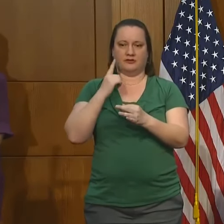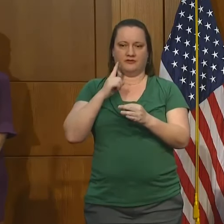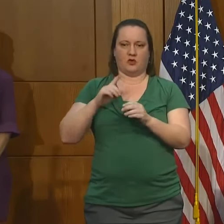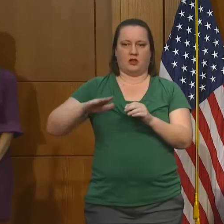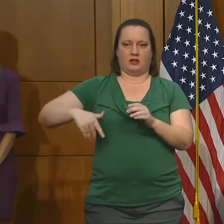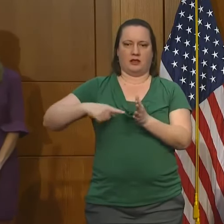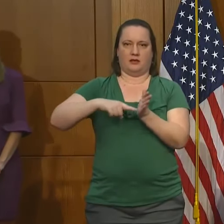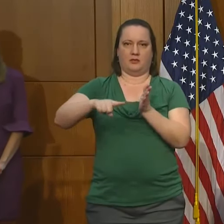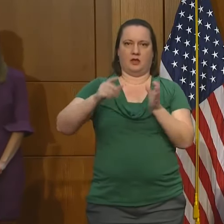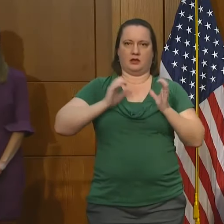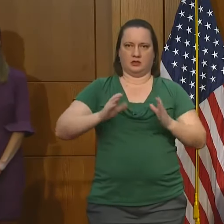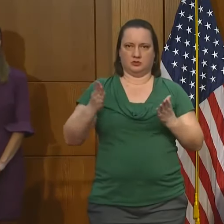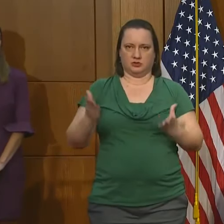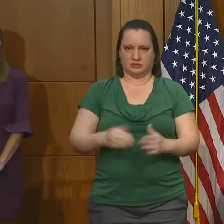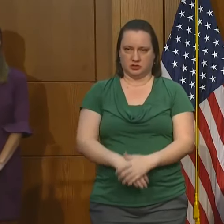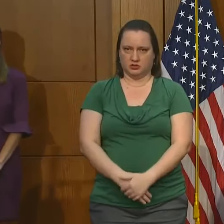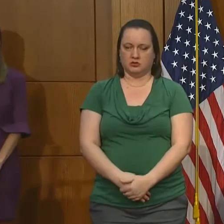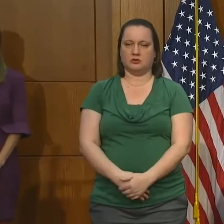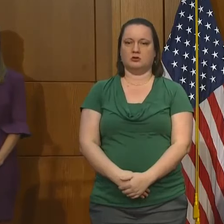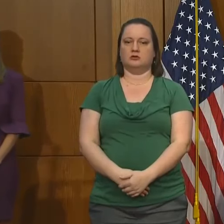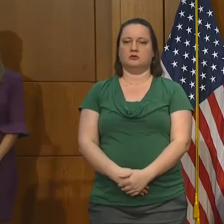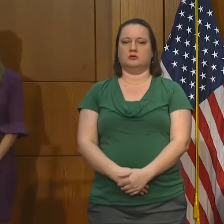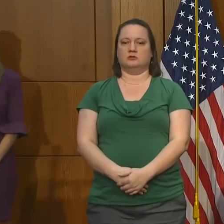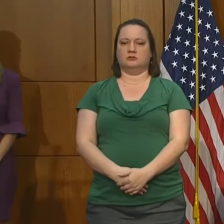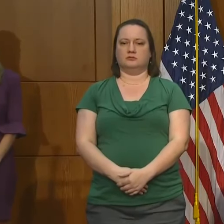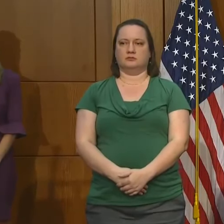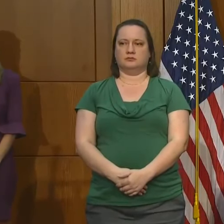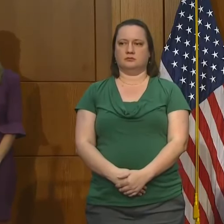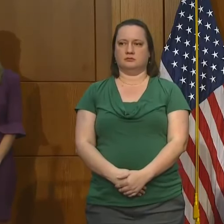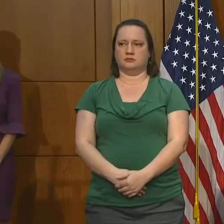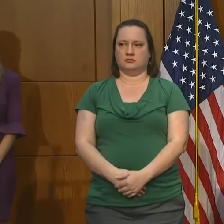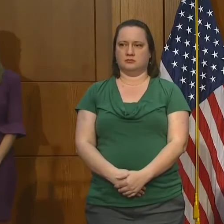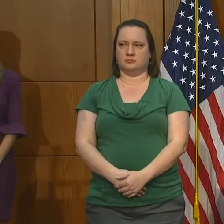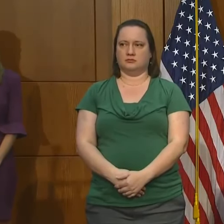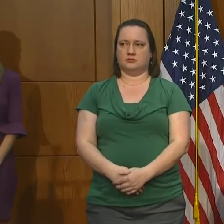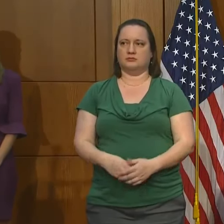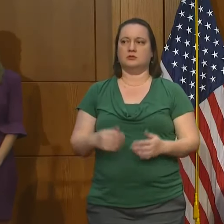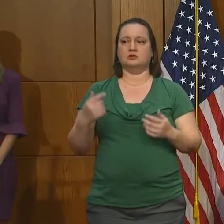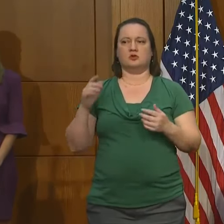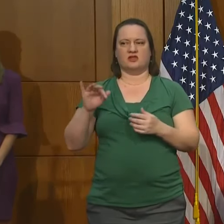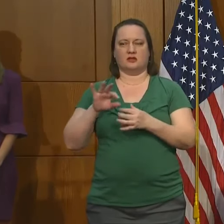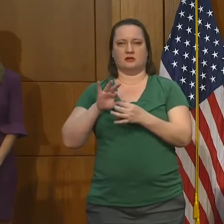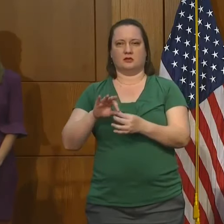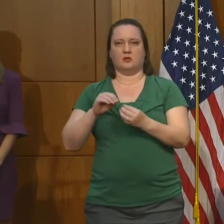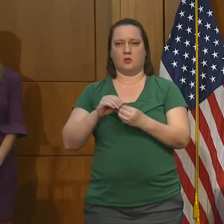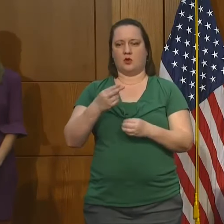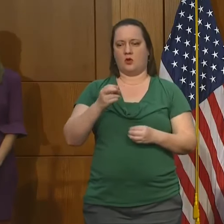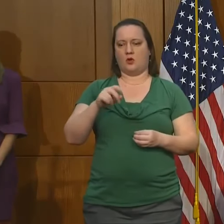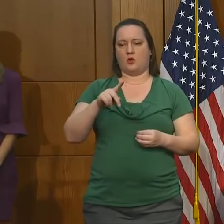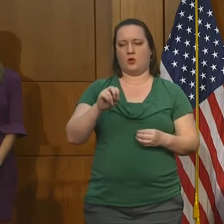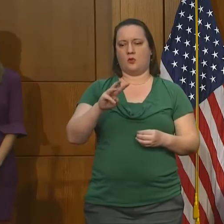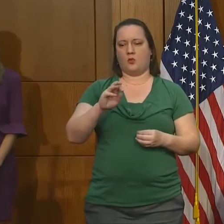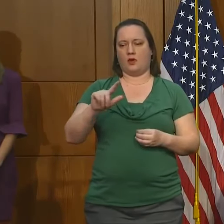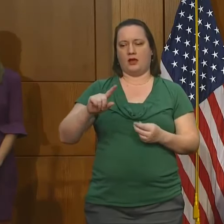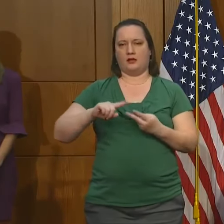the investor-owned water utilities such as Virginia American Water and Hopewell, they really have no say